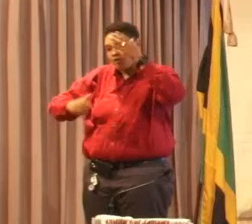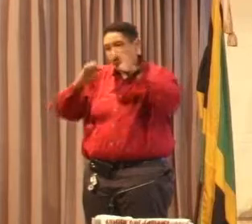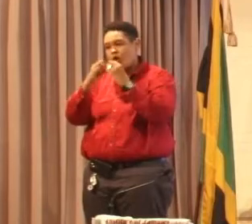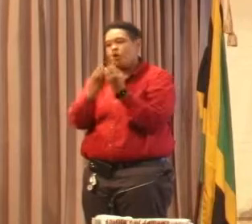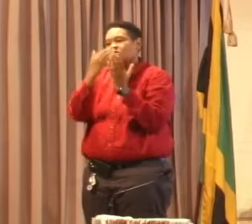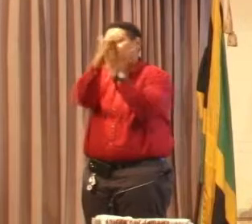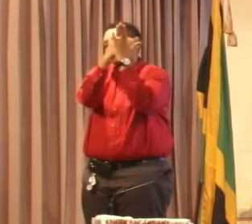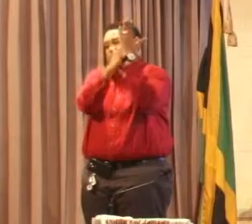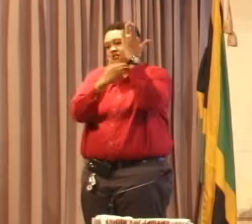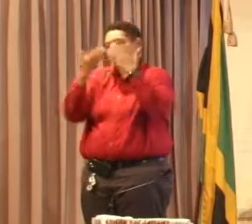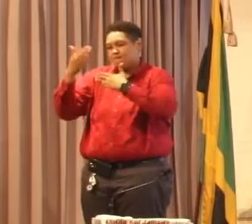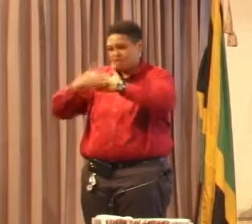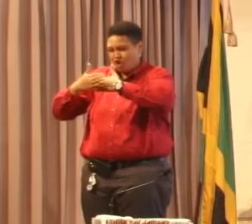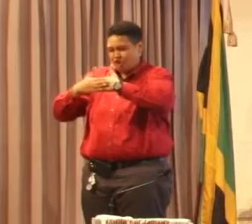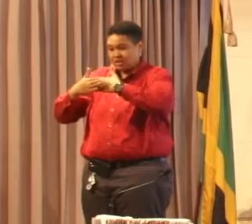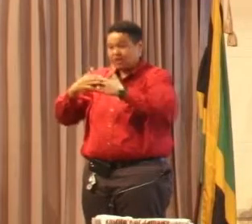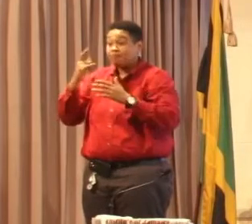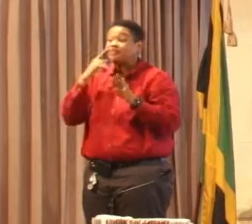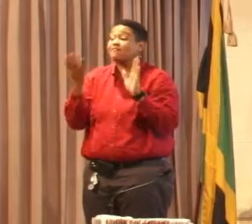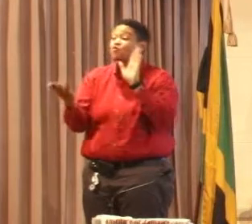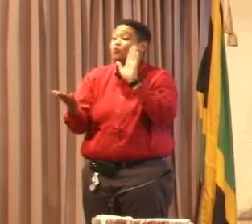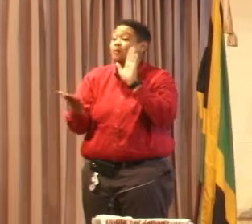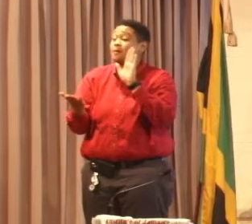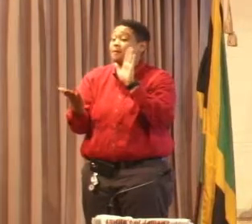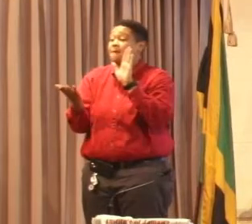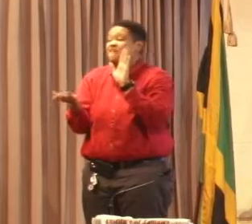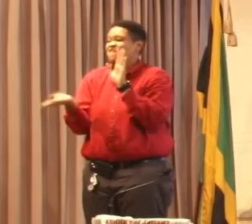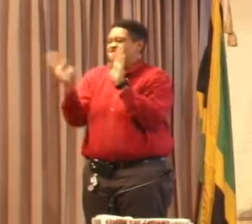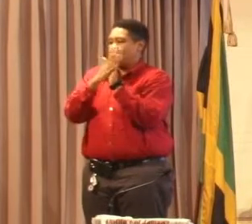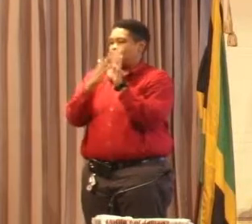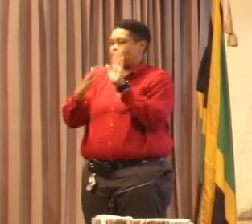are listed on the front. But if you turn to the back of your program,